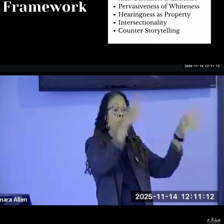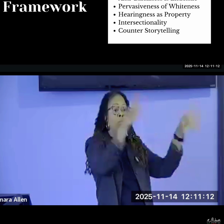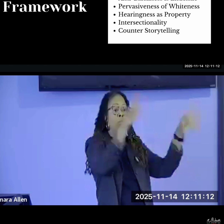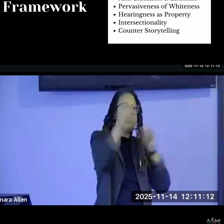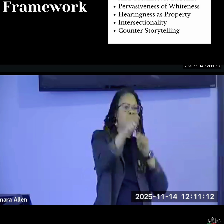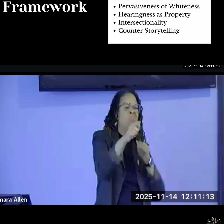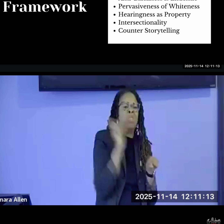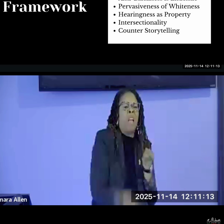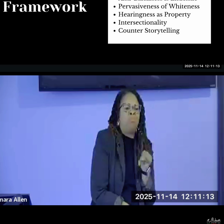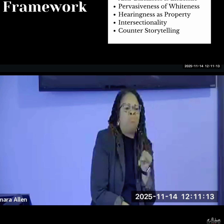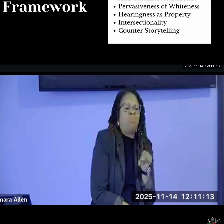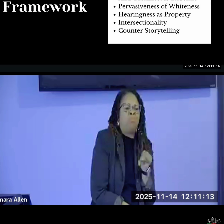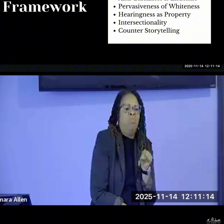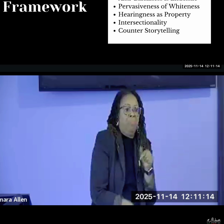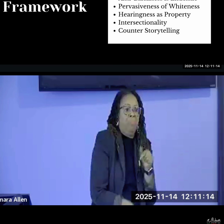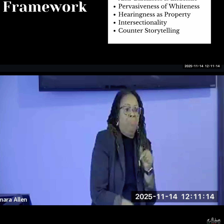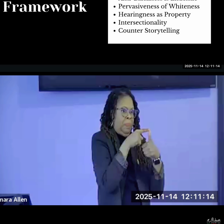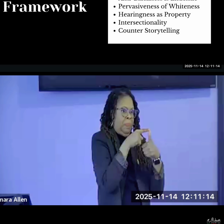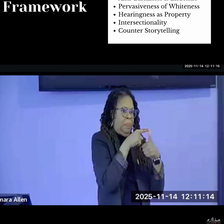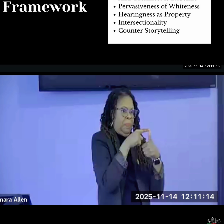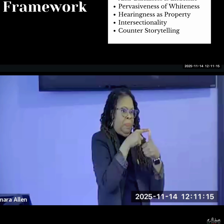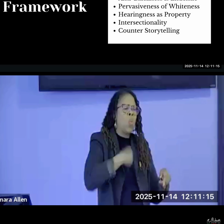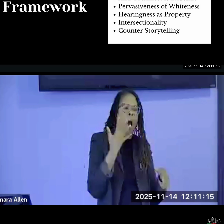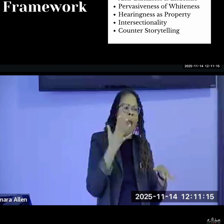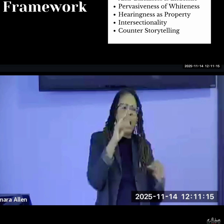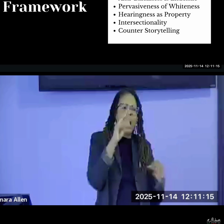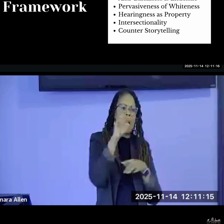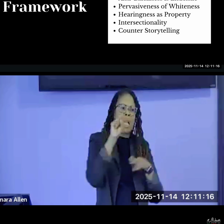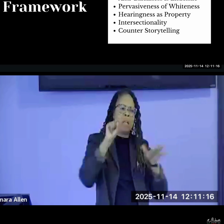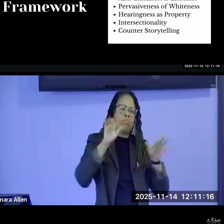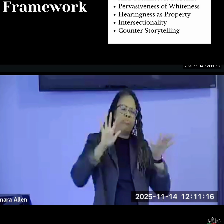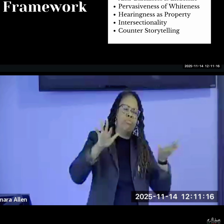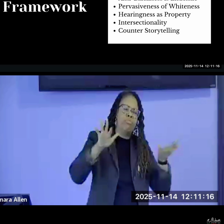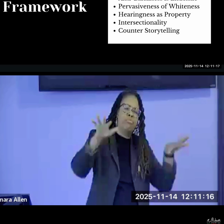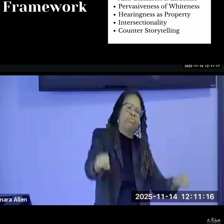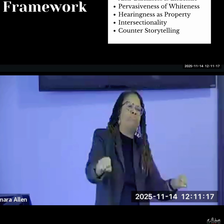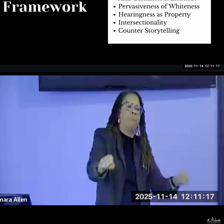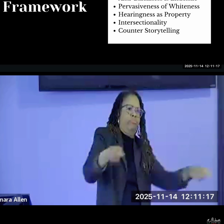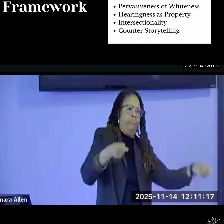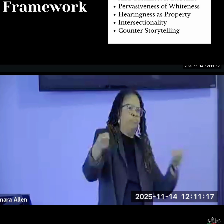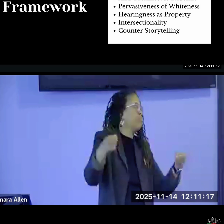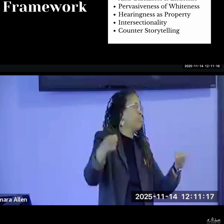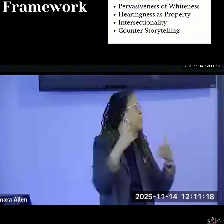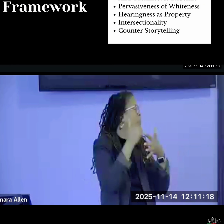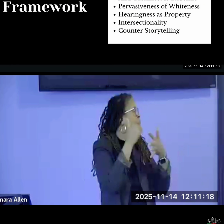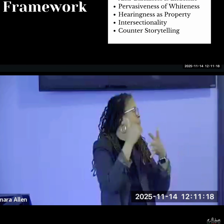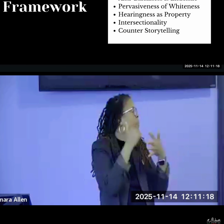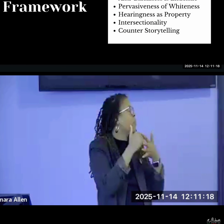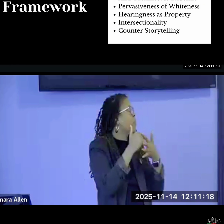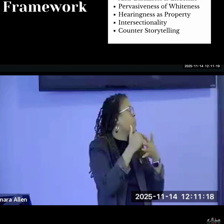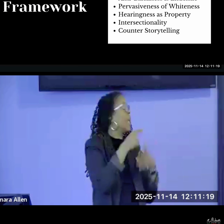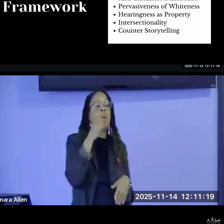an endemic and rooted in the system and cannot be dismantled. Also the